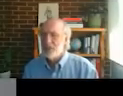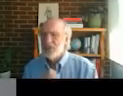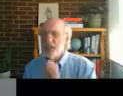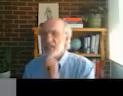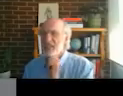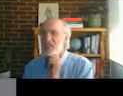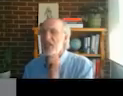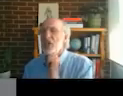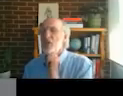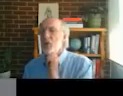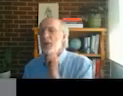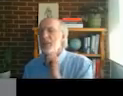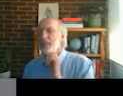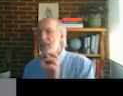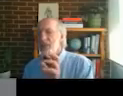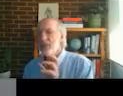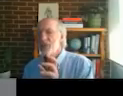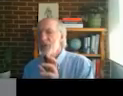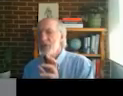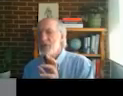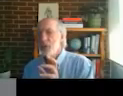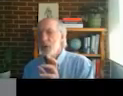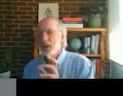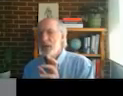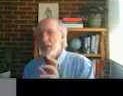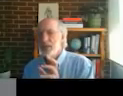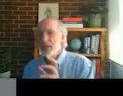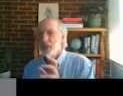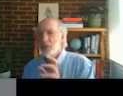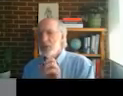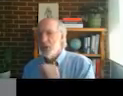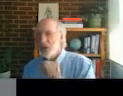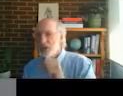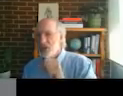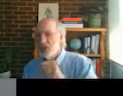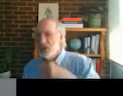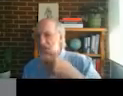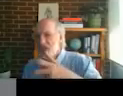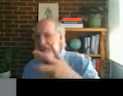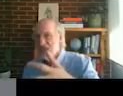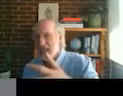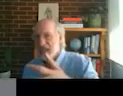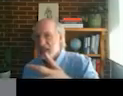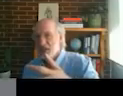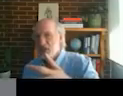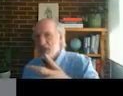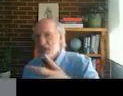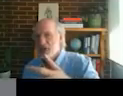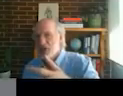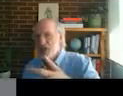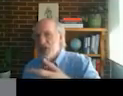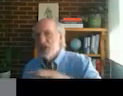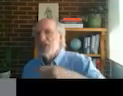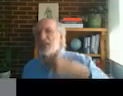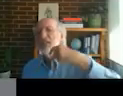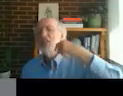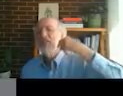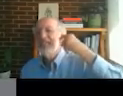in this process. You want to be careful to avoid, because you're teaching sign language,